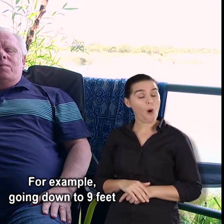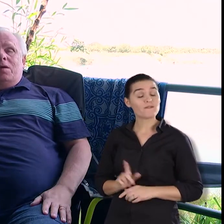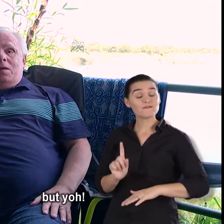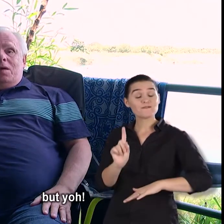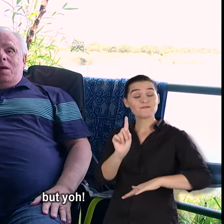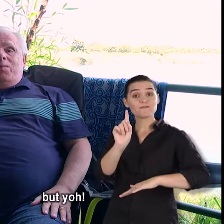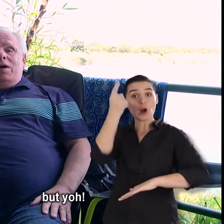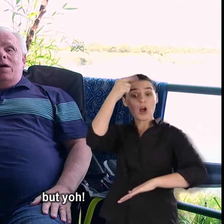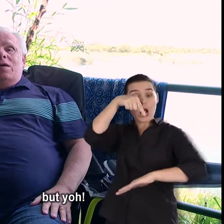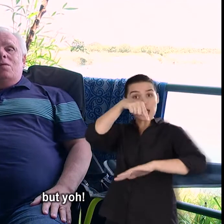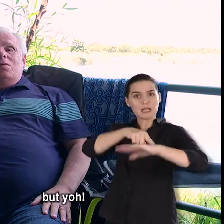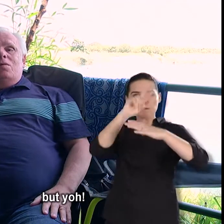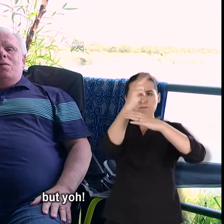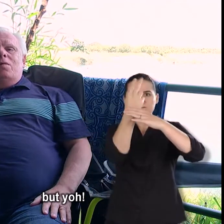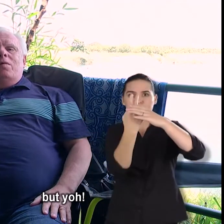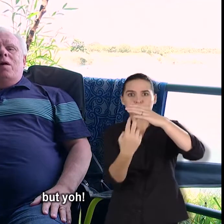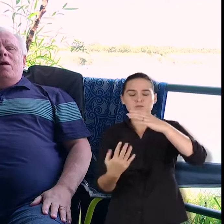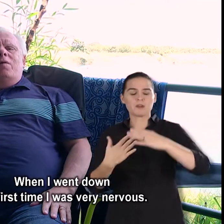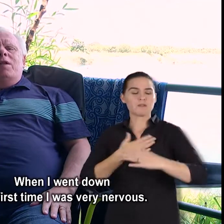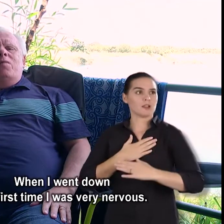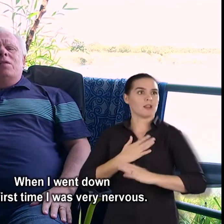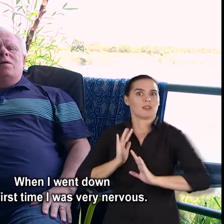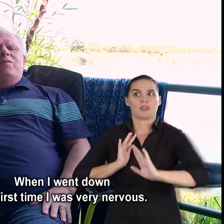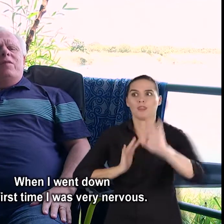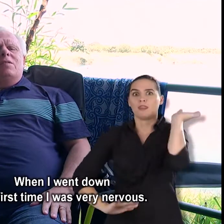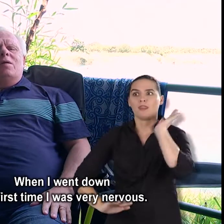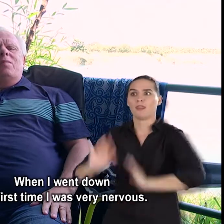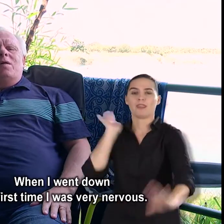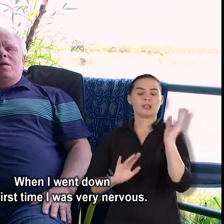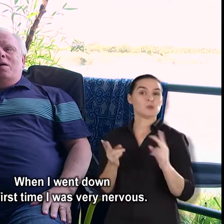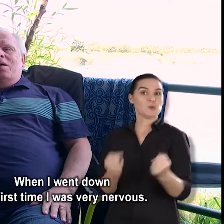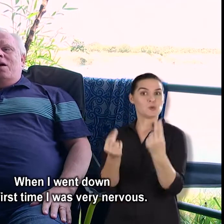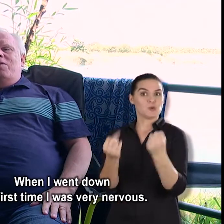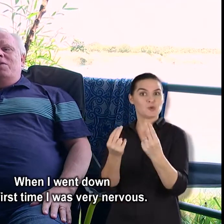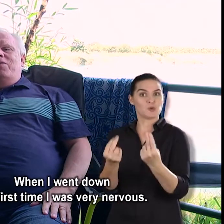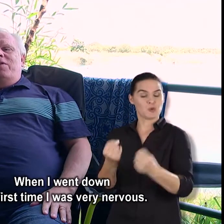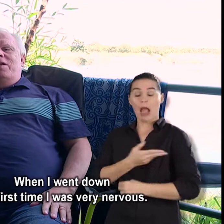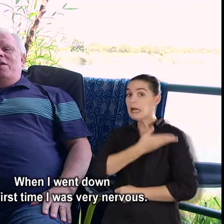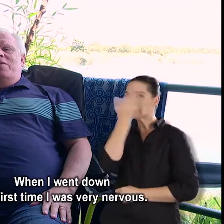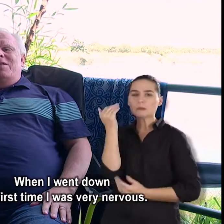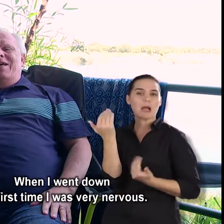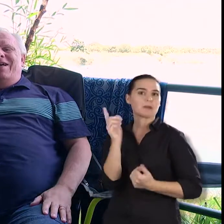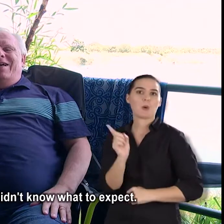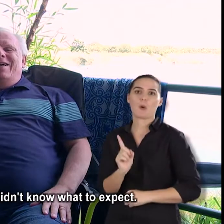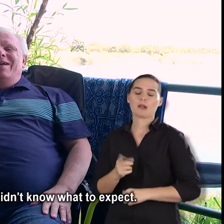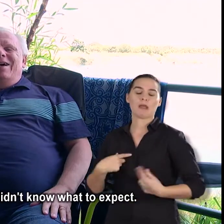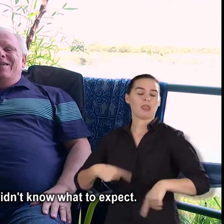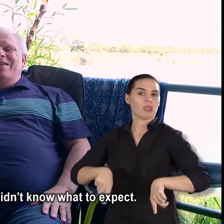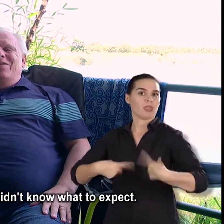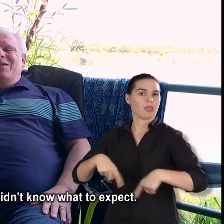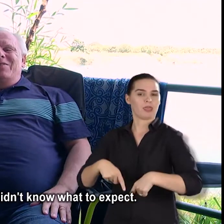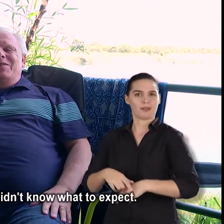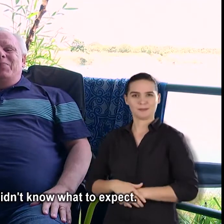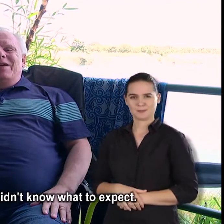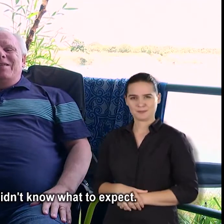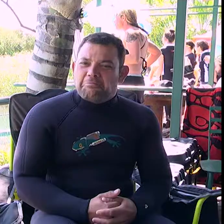old term. But when I went down the first time, I was very nervous. I